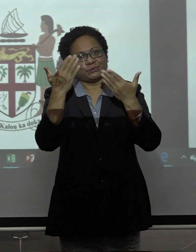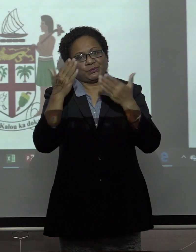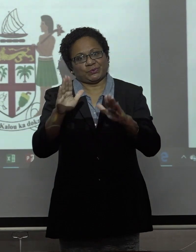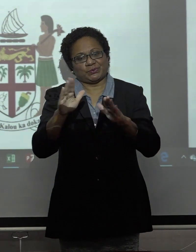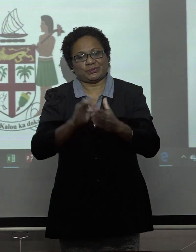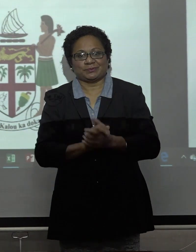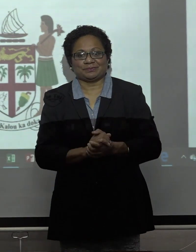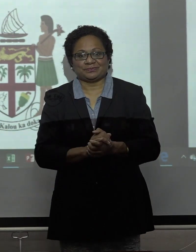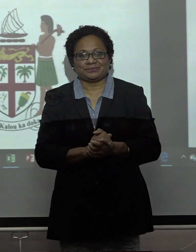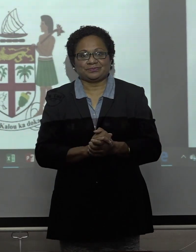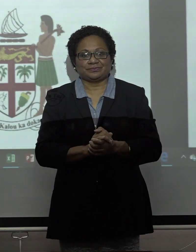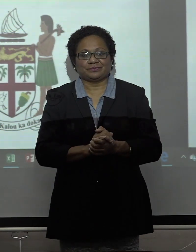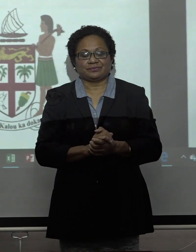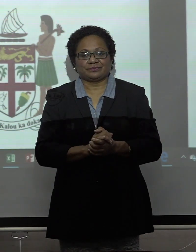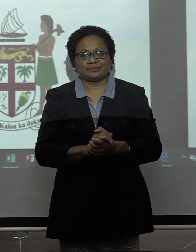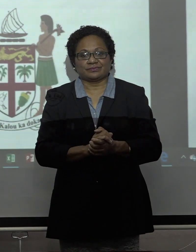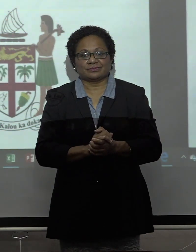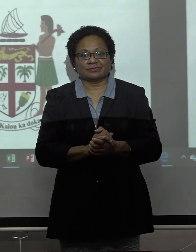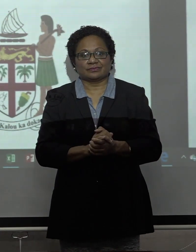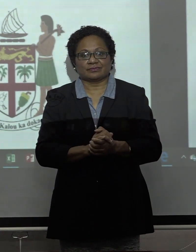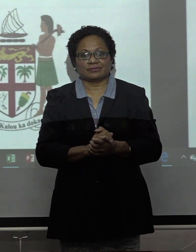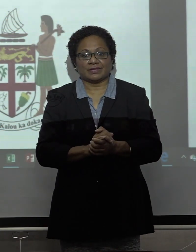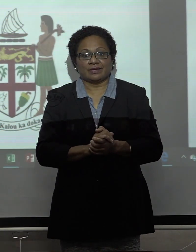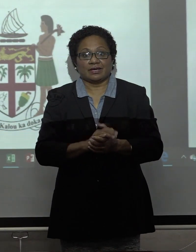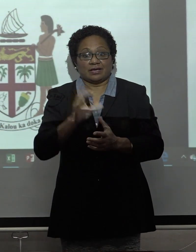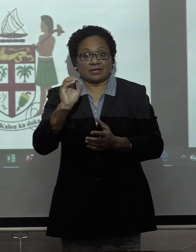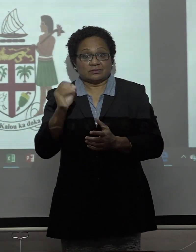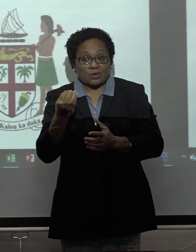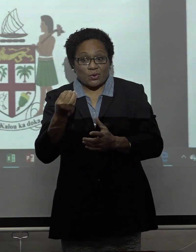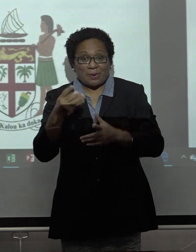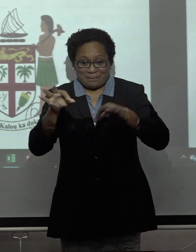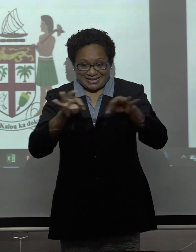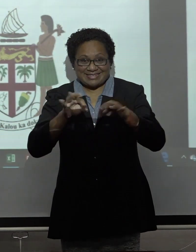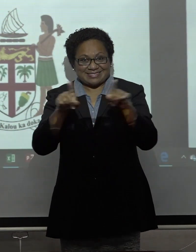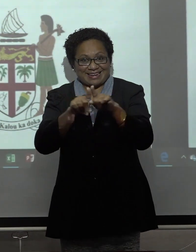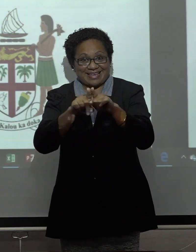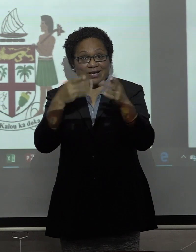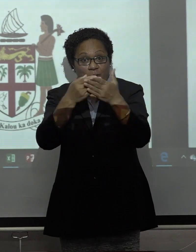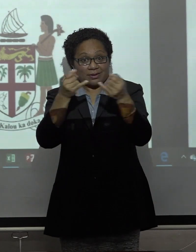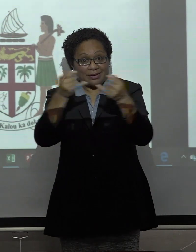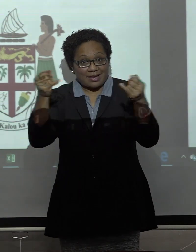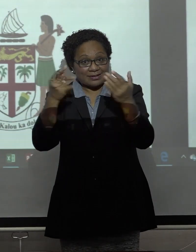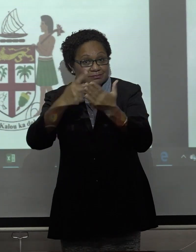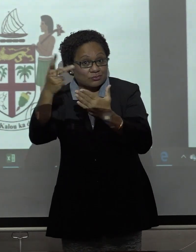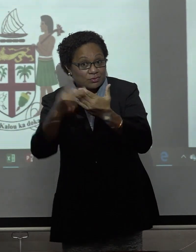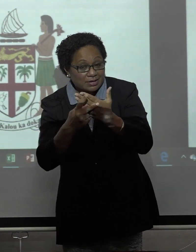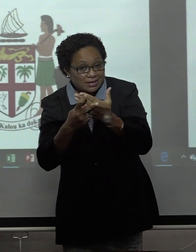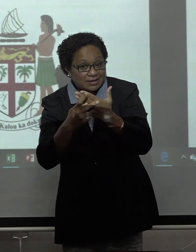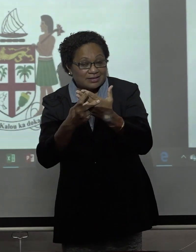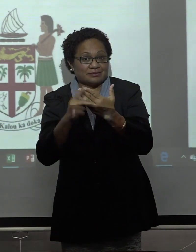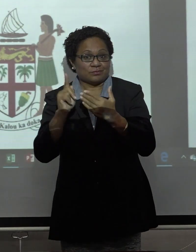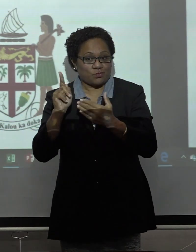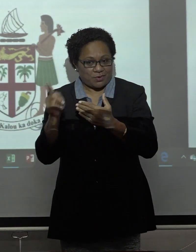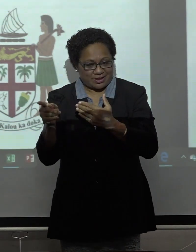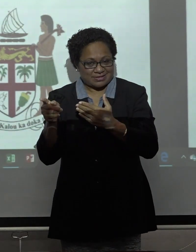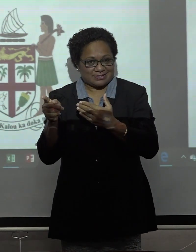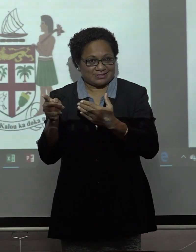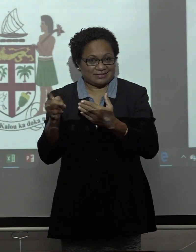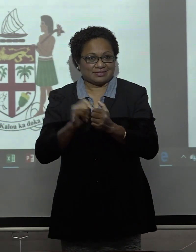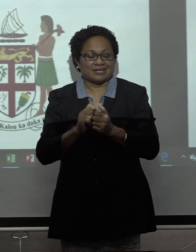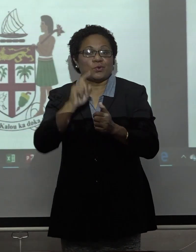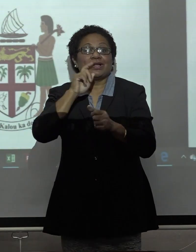in the coming days. It's initiatives such as this that really ensure